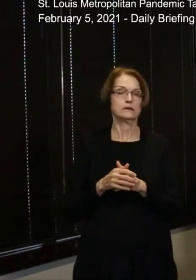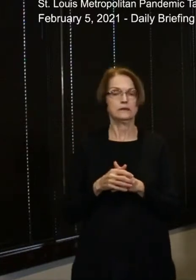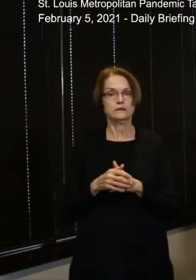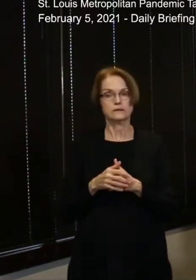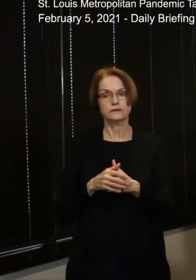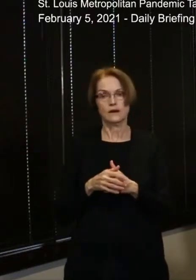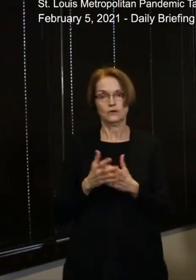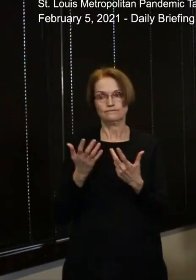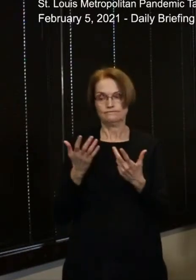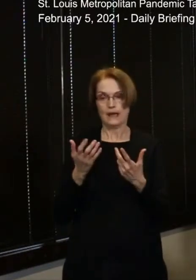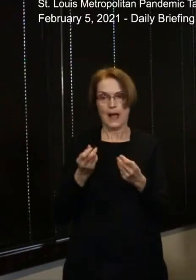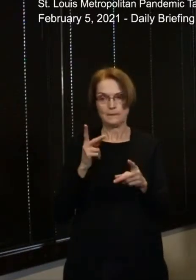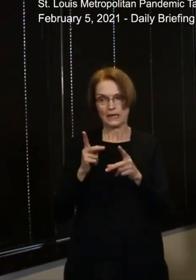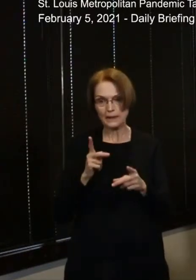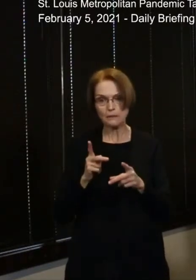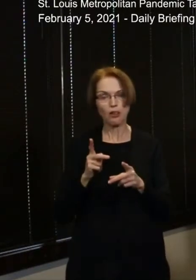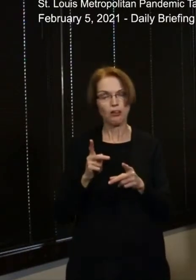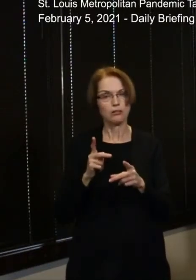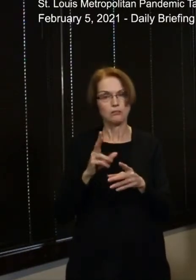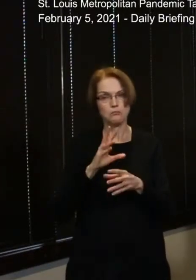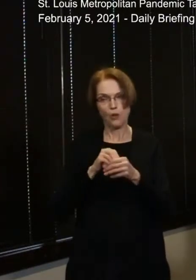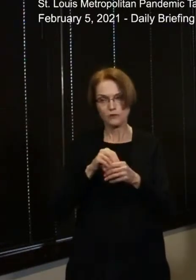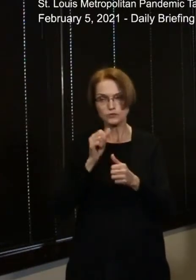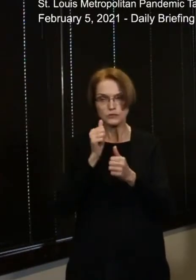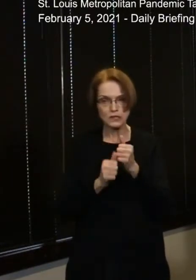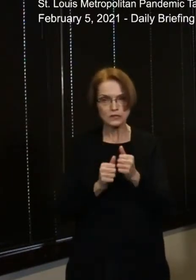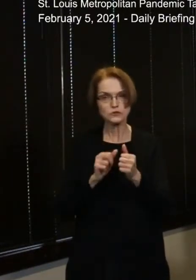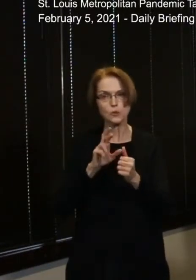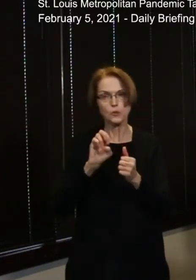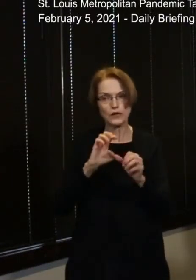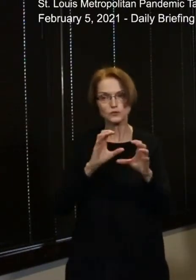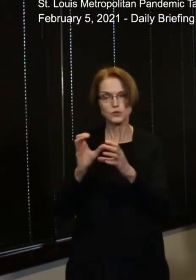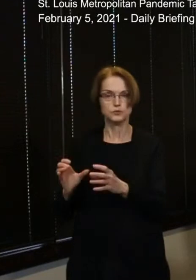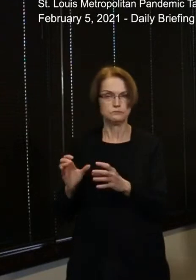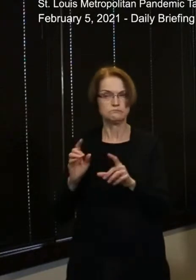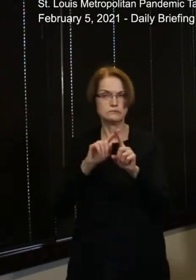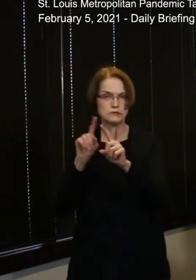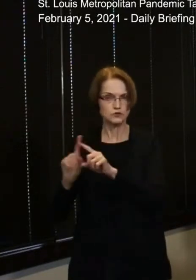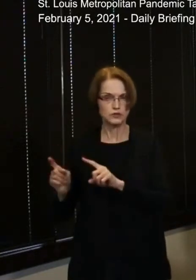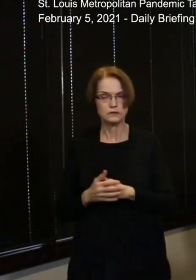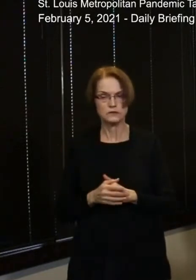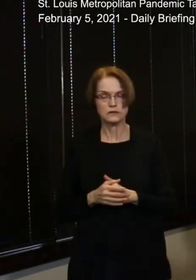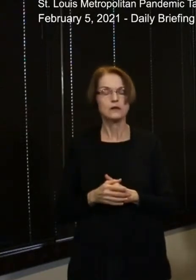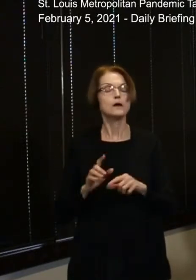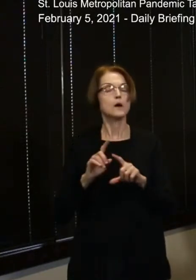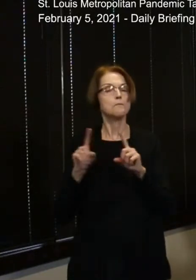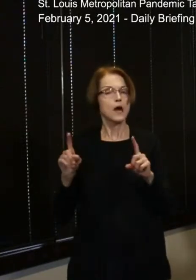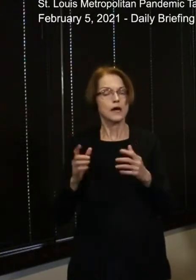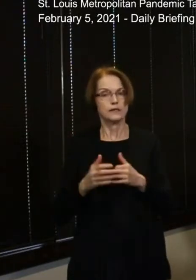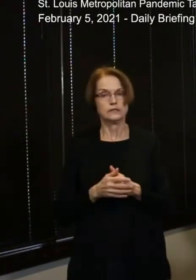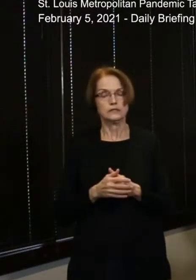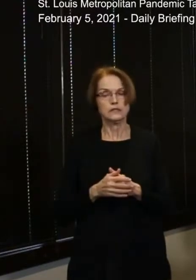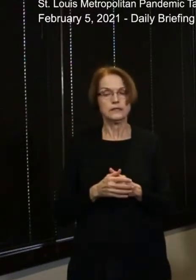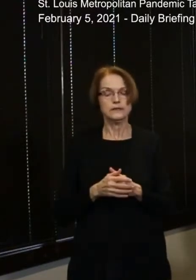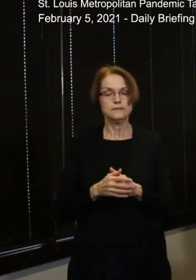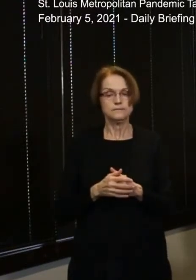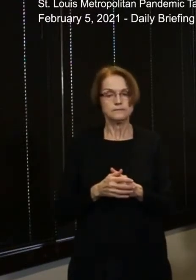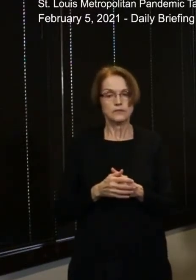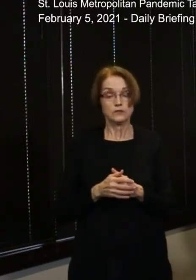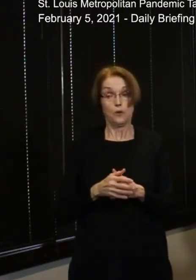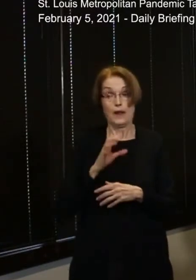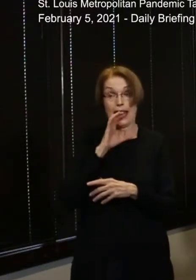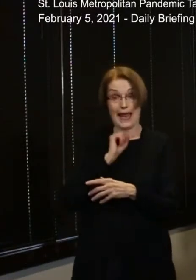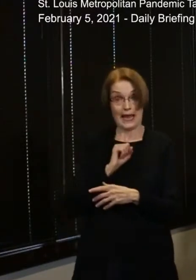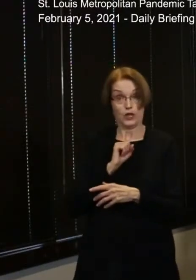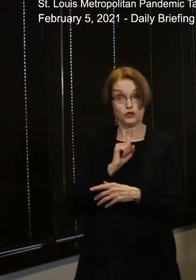according to race. And we'll talk about that here in a minute. But nonetheless, in addition to looking at age,